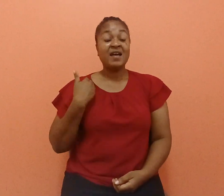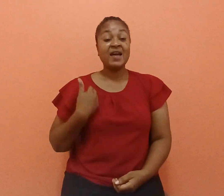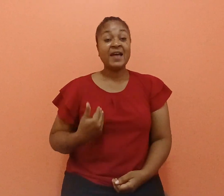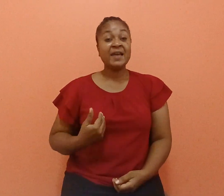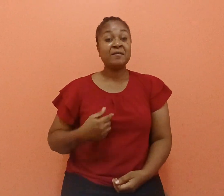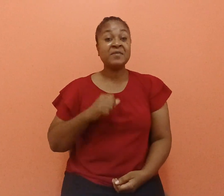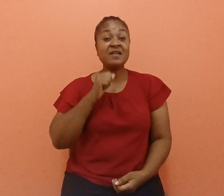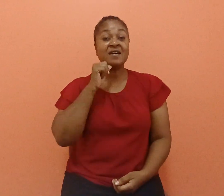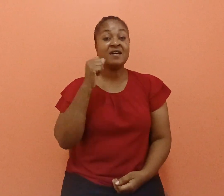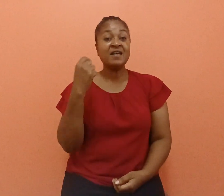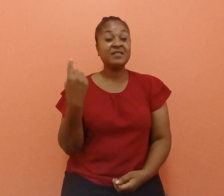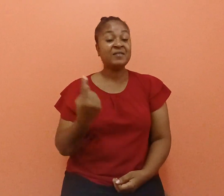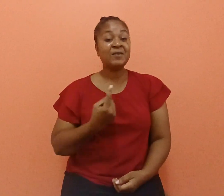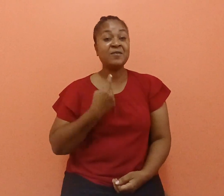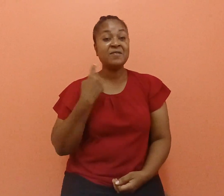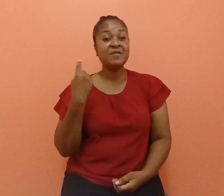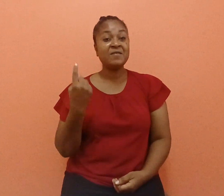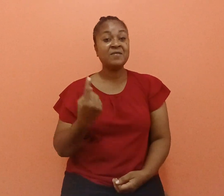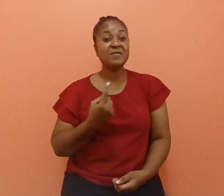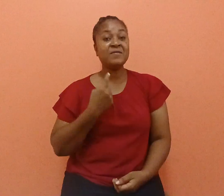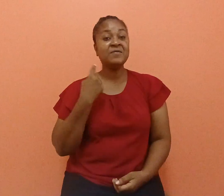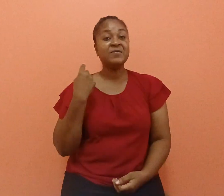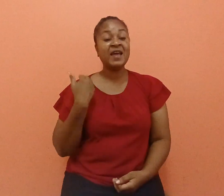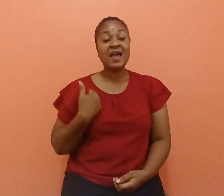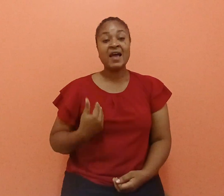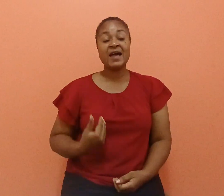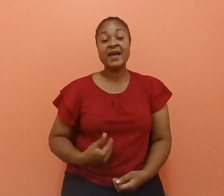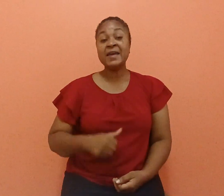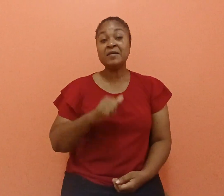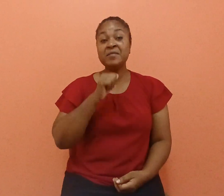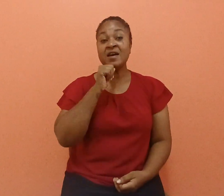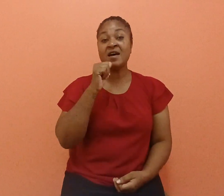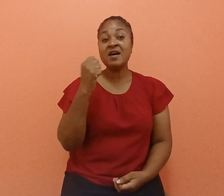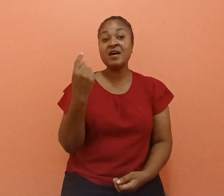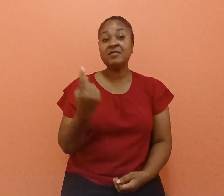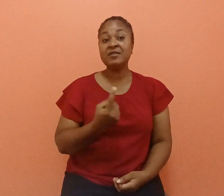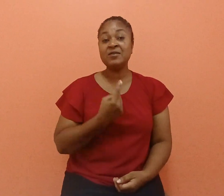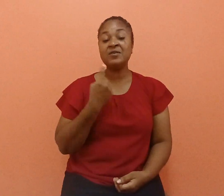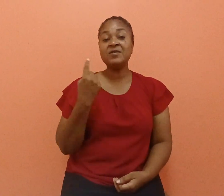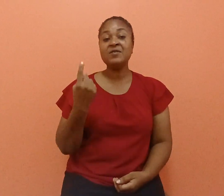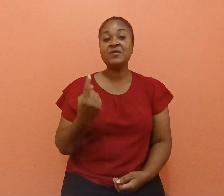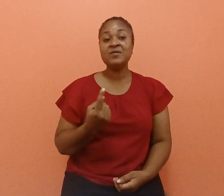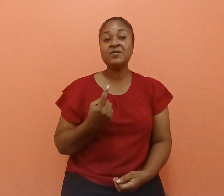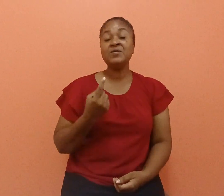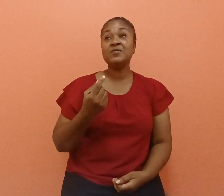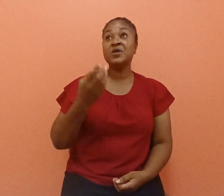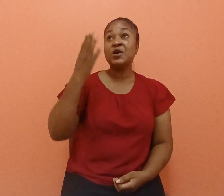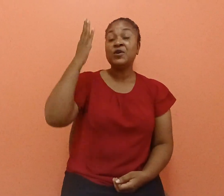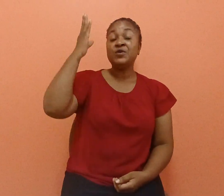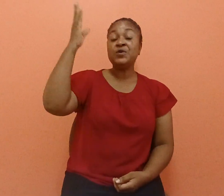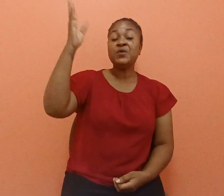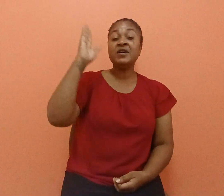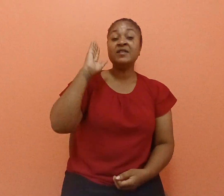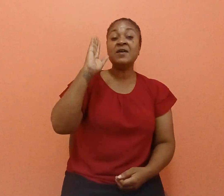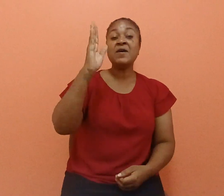I am not alone. I am not alone. You will